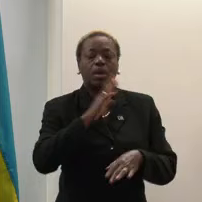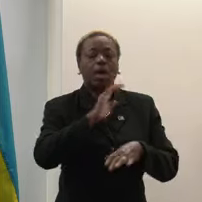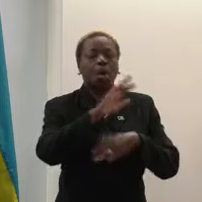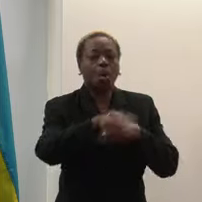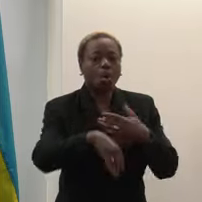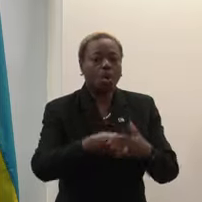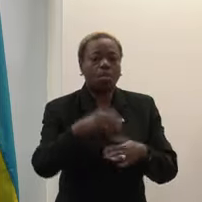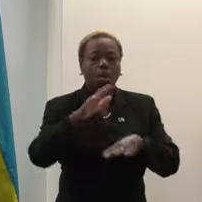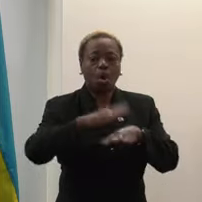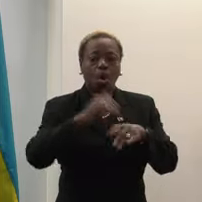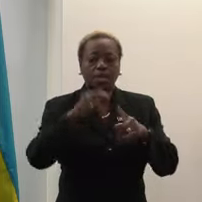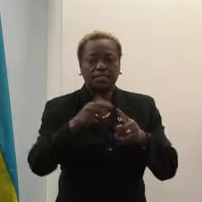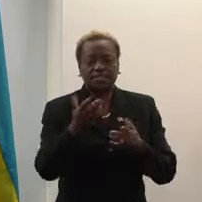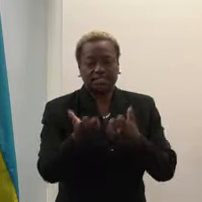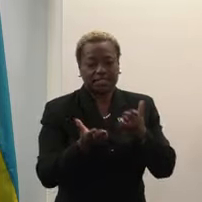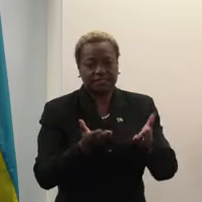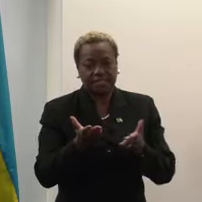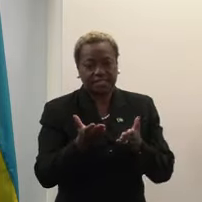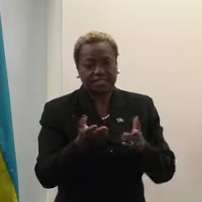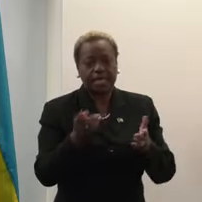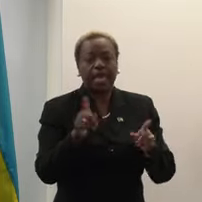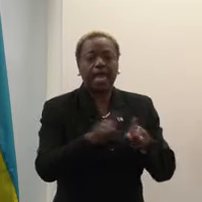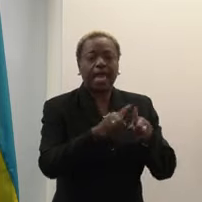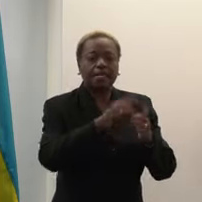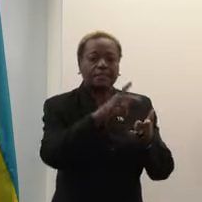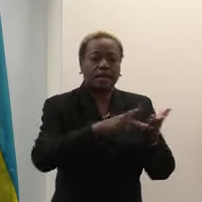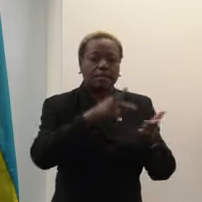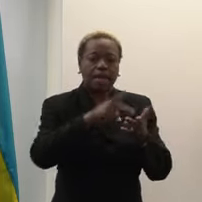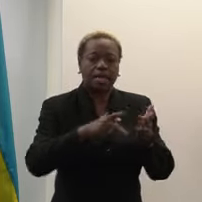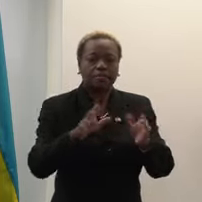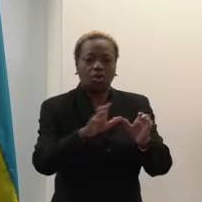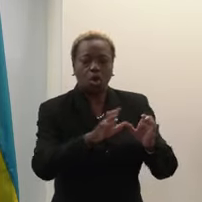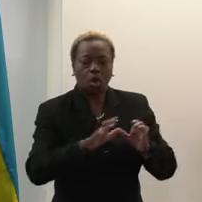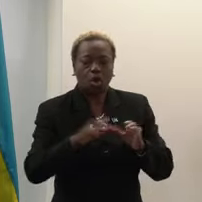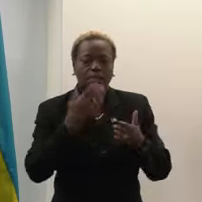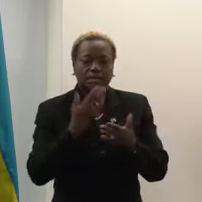to service as a part of the common good.